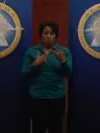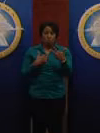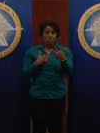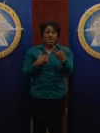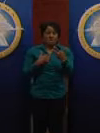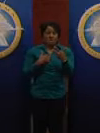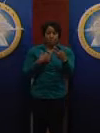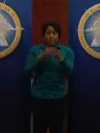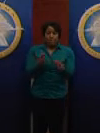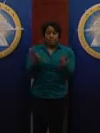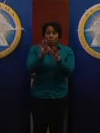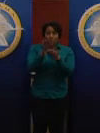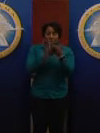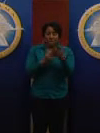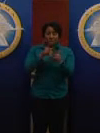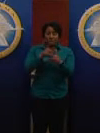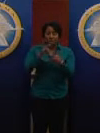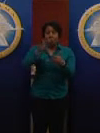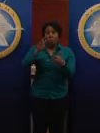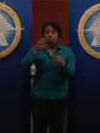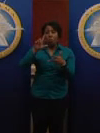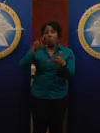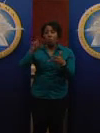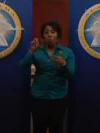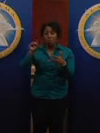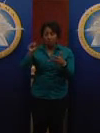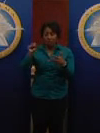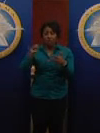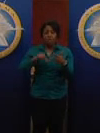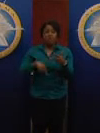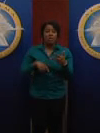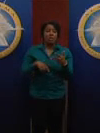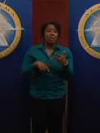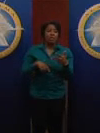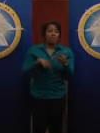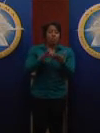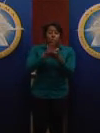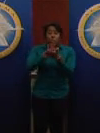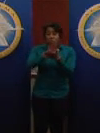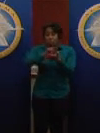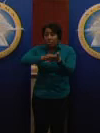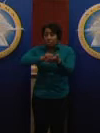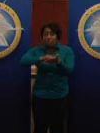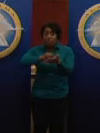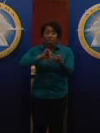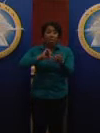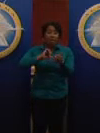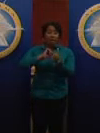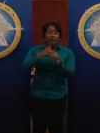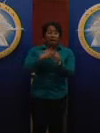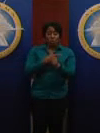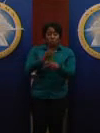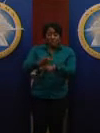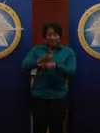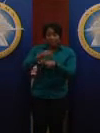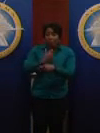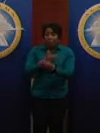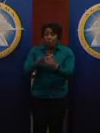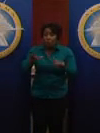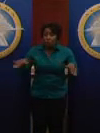sections. We focused on wellness, so things around like school nursing and how do we take care of our